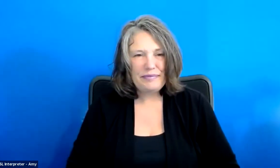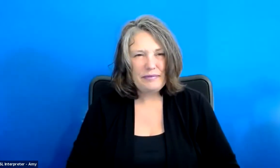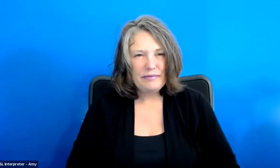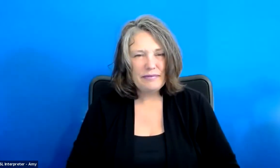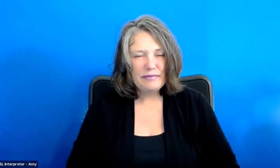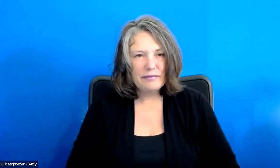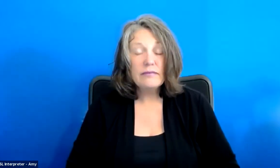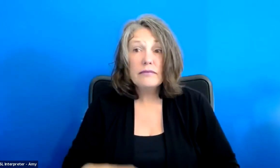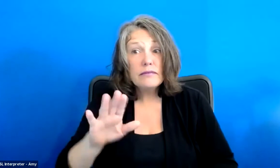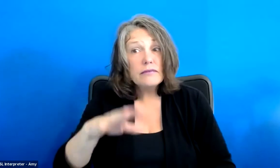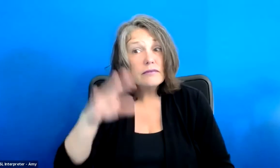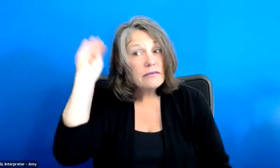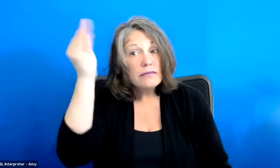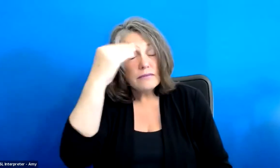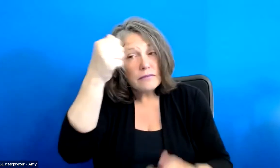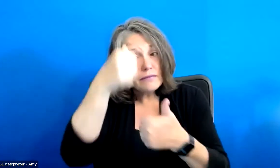Keep in mind,